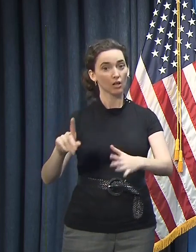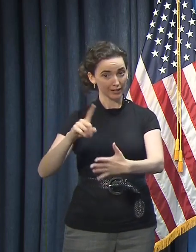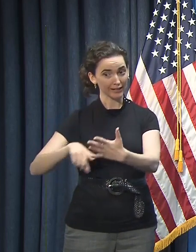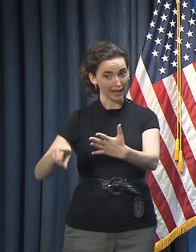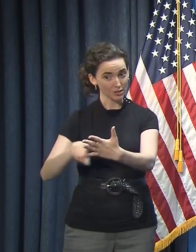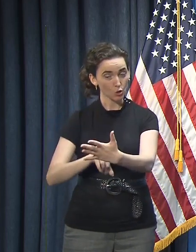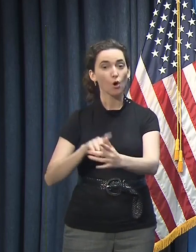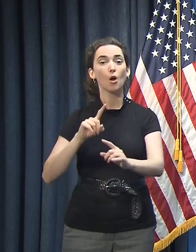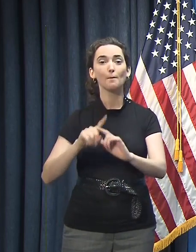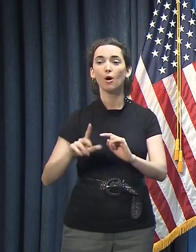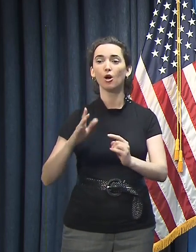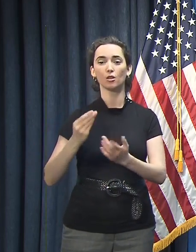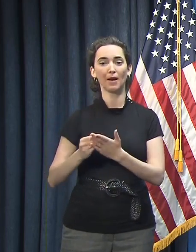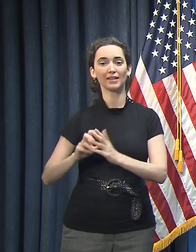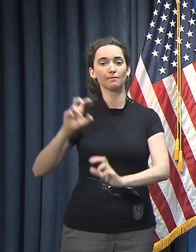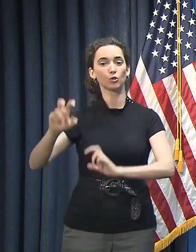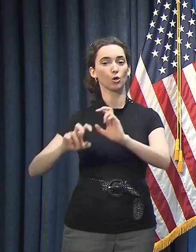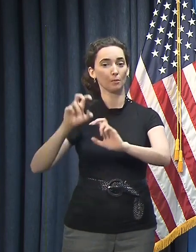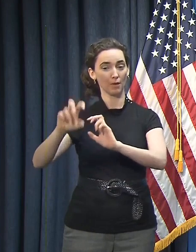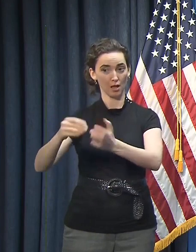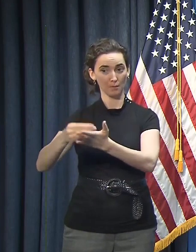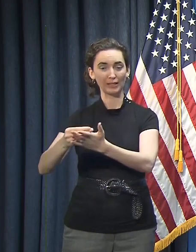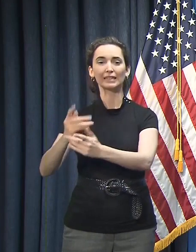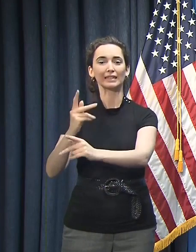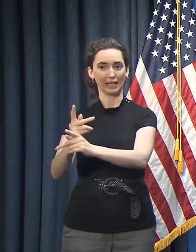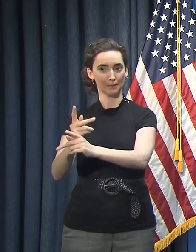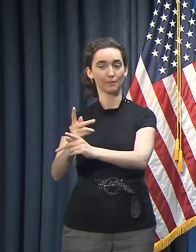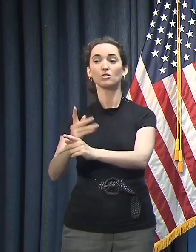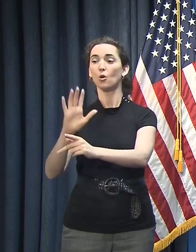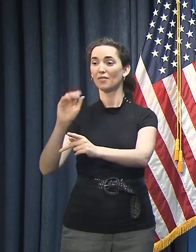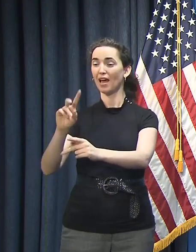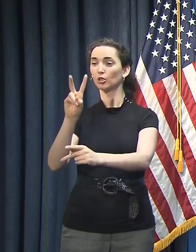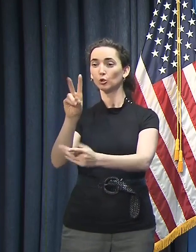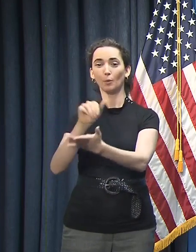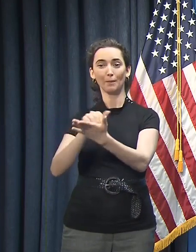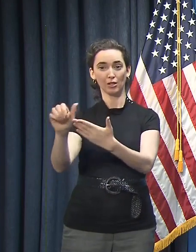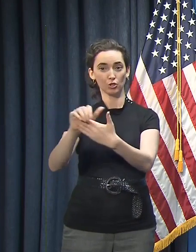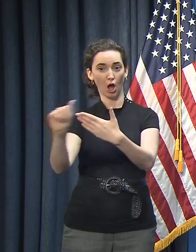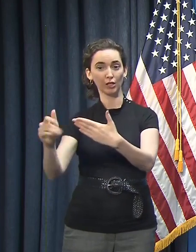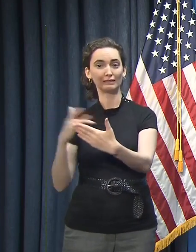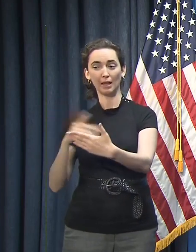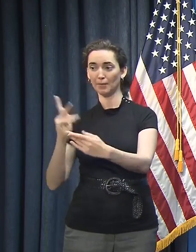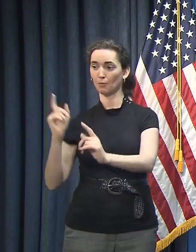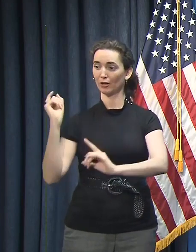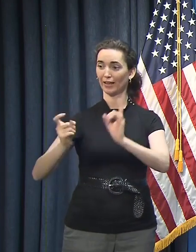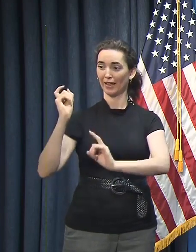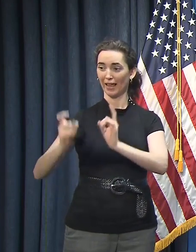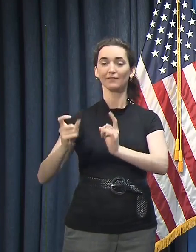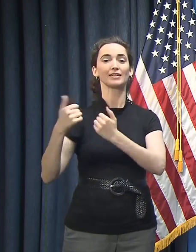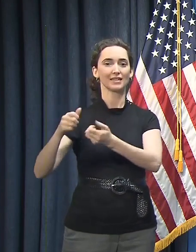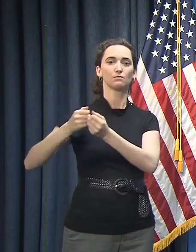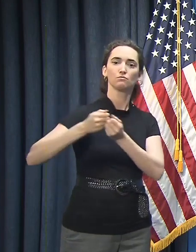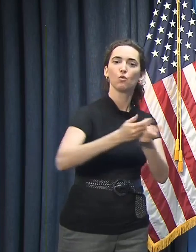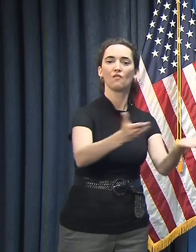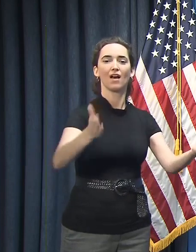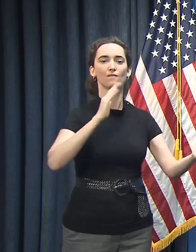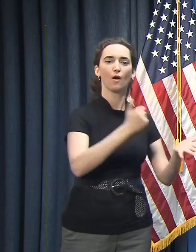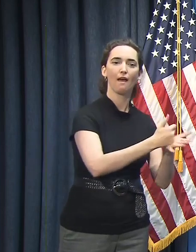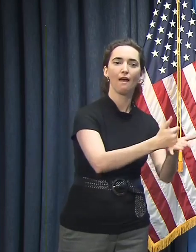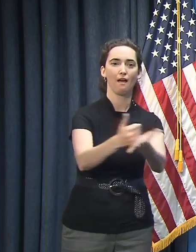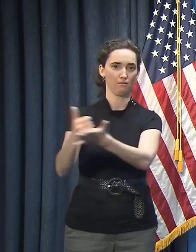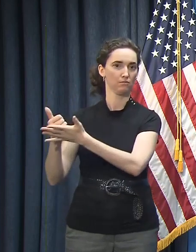they're leaving the tournament funds in place so that the roughly $2 million charitable impact of that tournament will still happen.